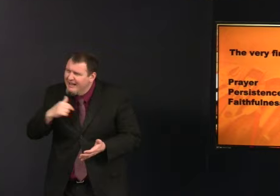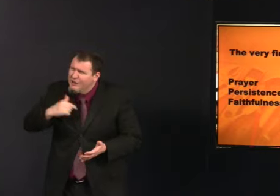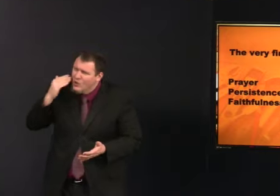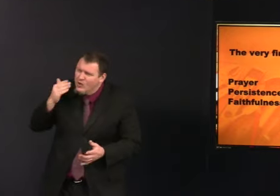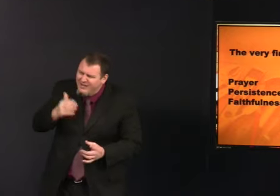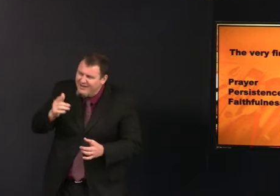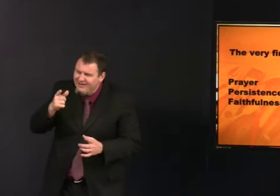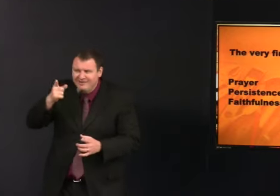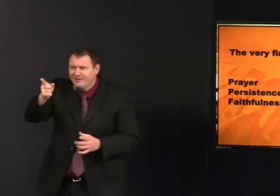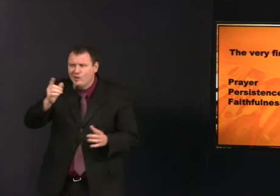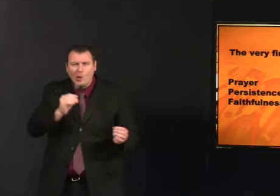David, do that.